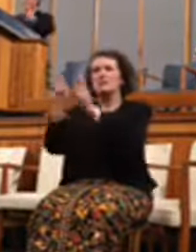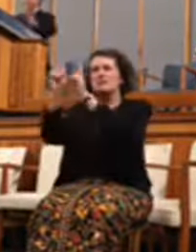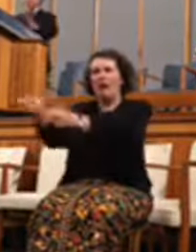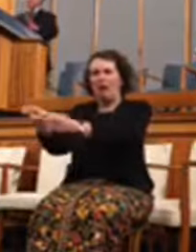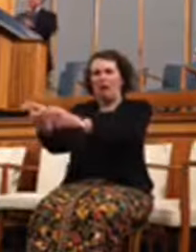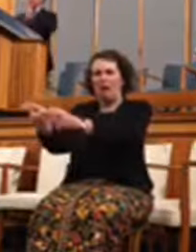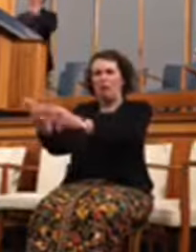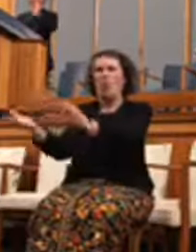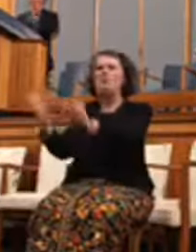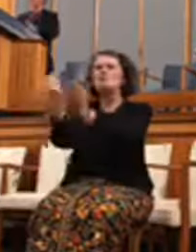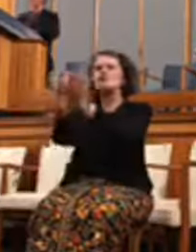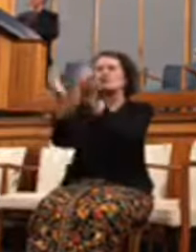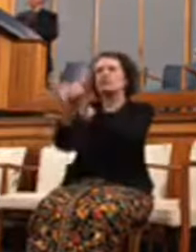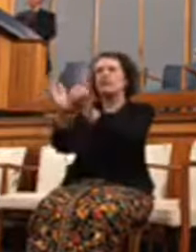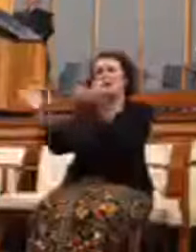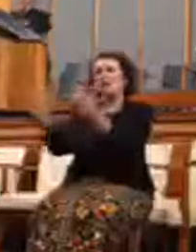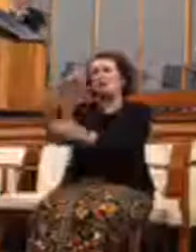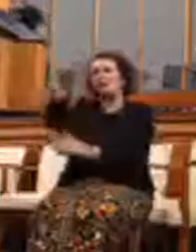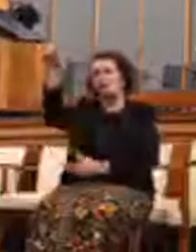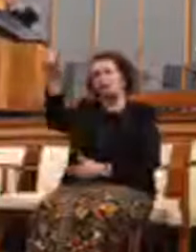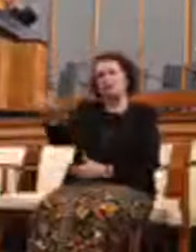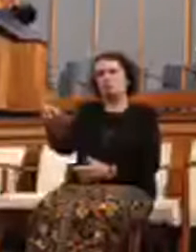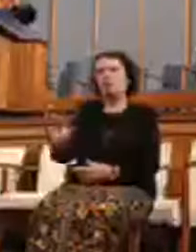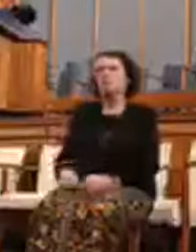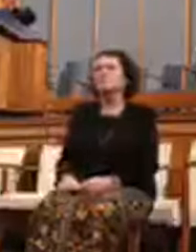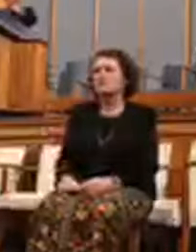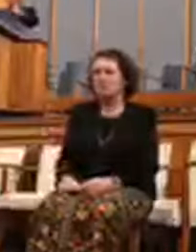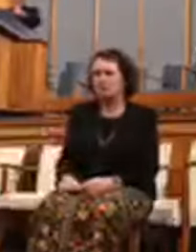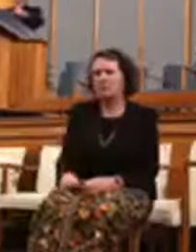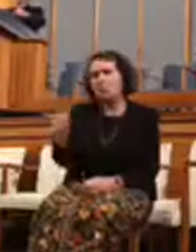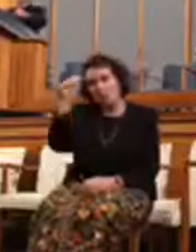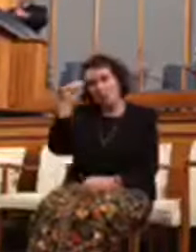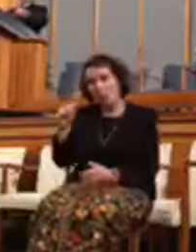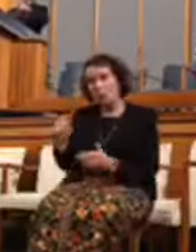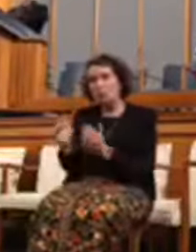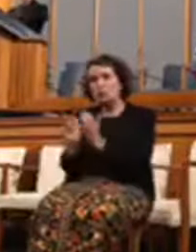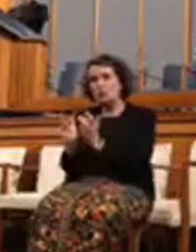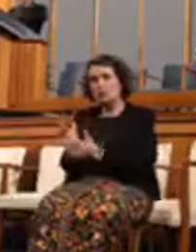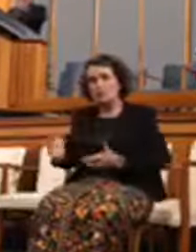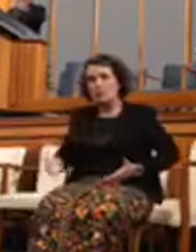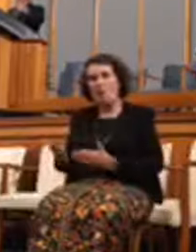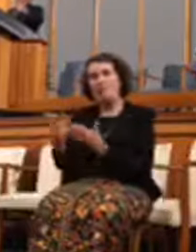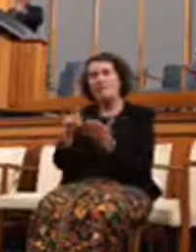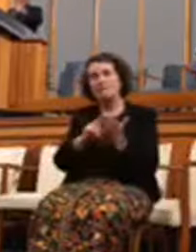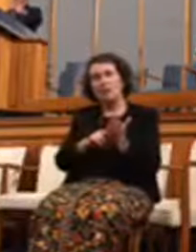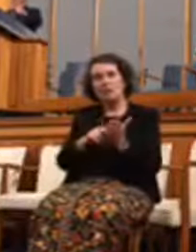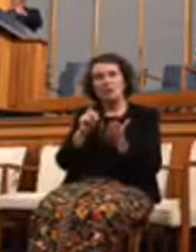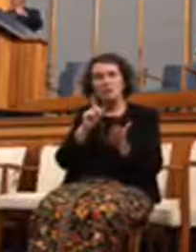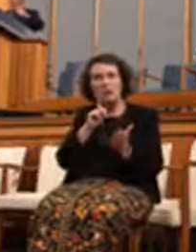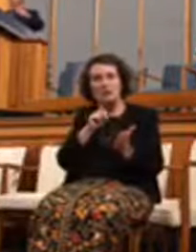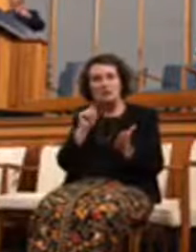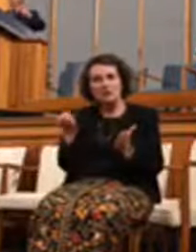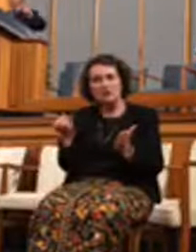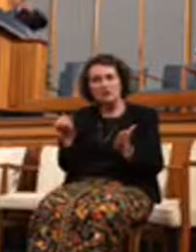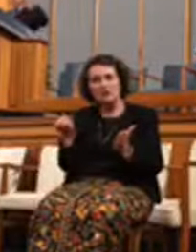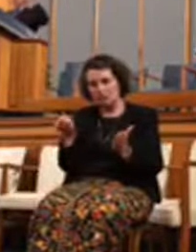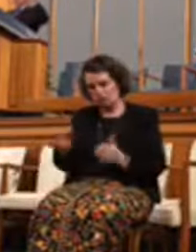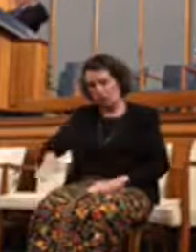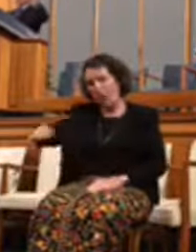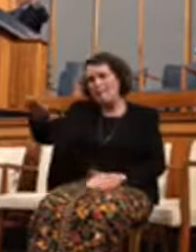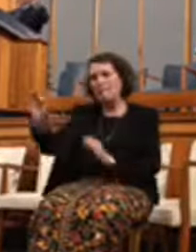salvation. No salvation. He was born of a virgin. He lived a perfect life.